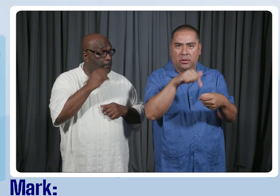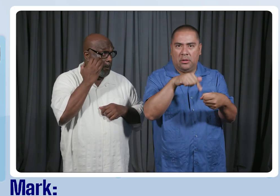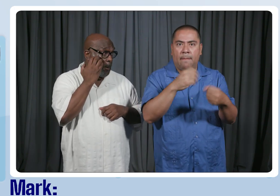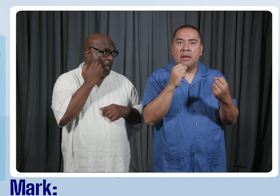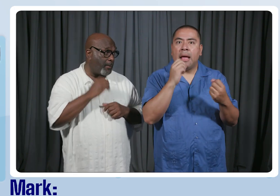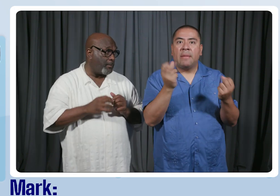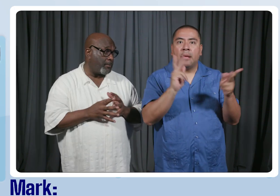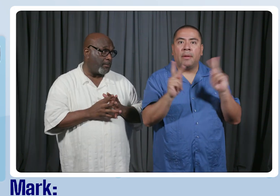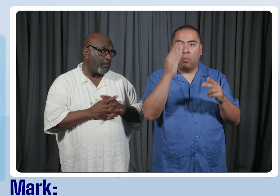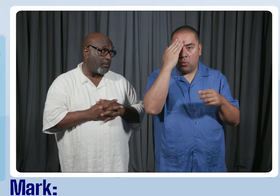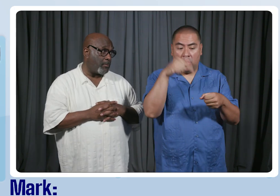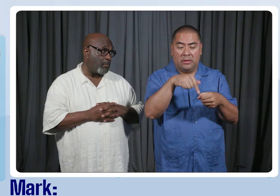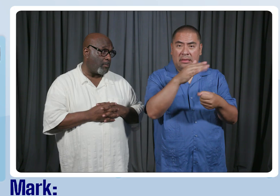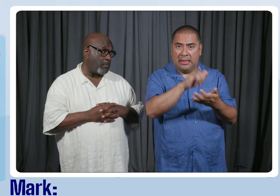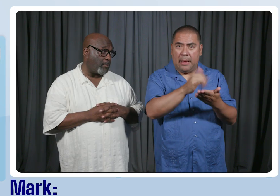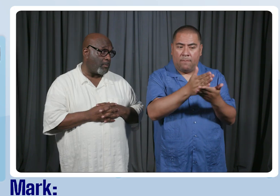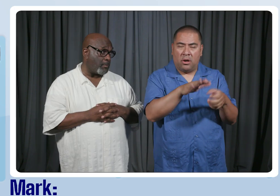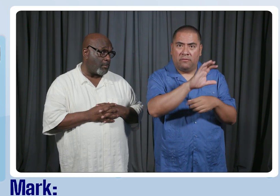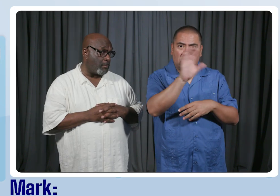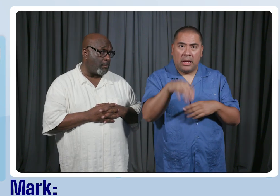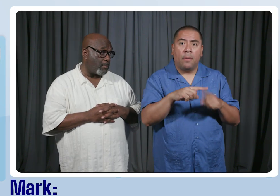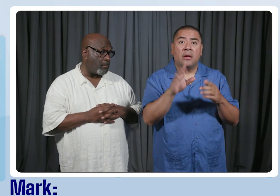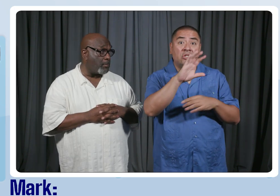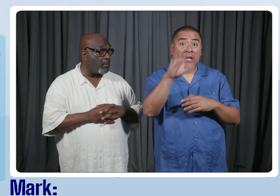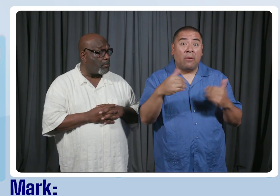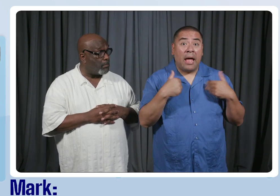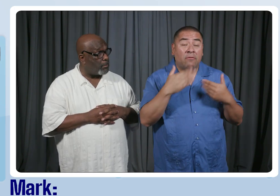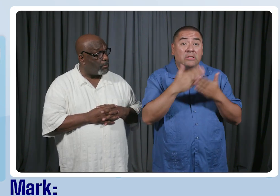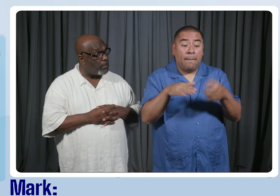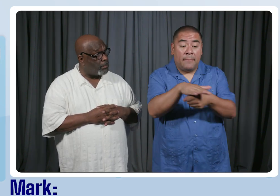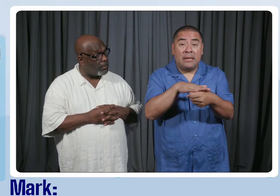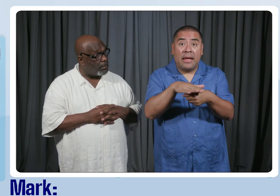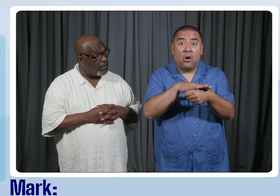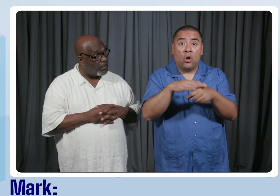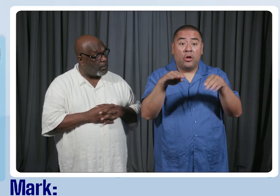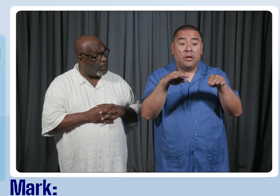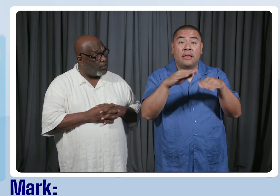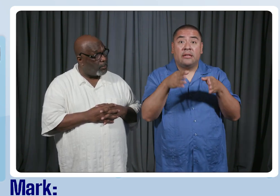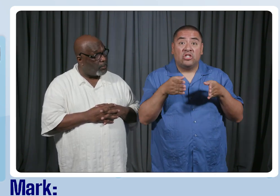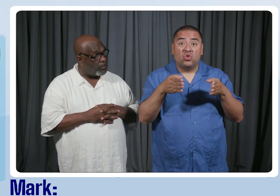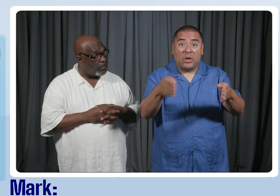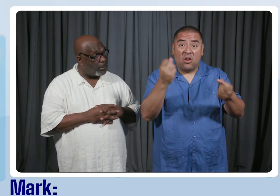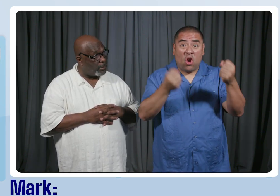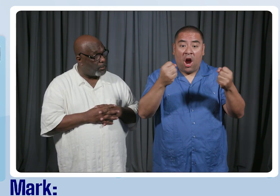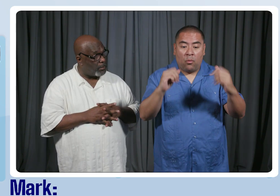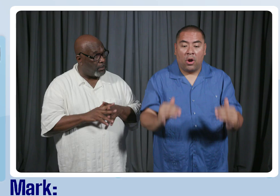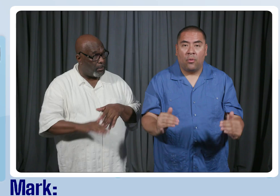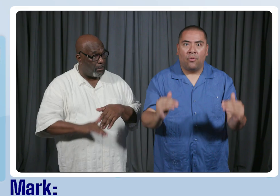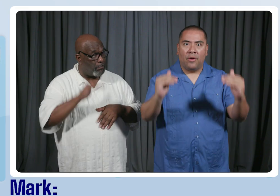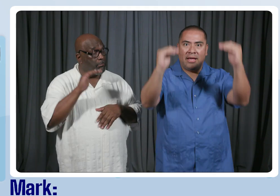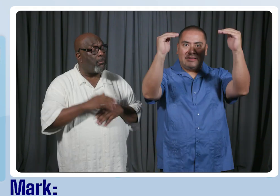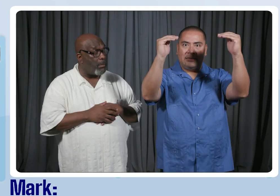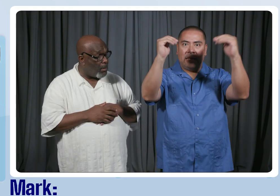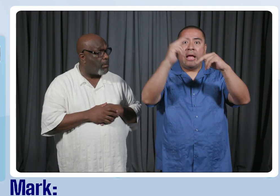many people even know this about Chicago, but Chicago actually has neighborhoods where the streets were raised beyond